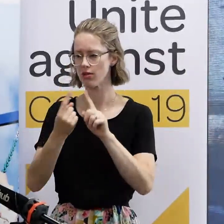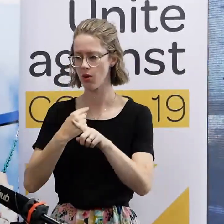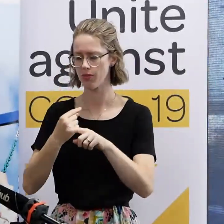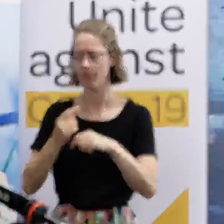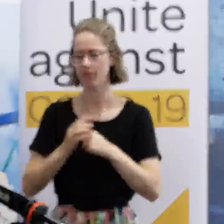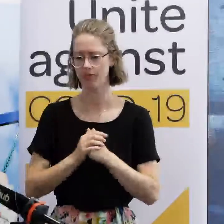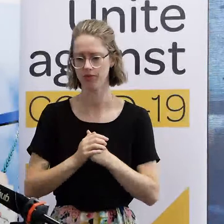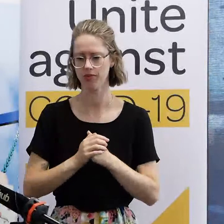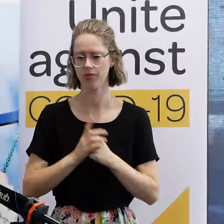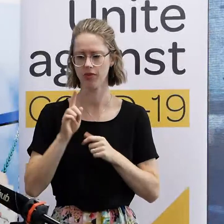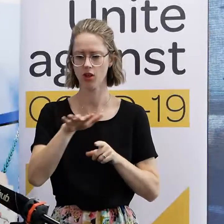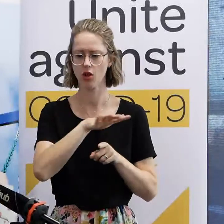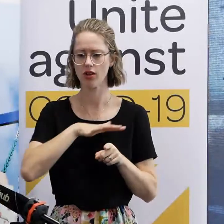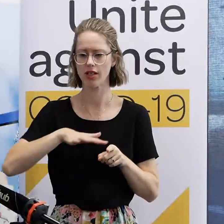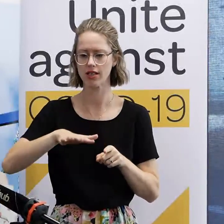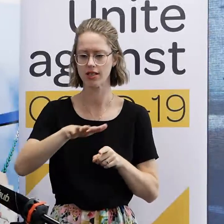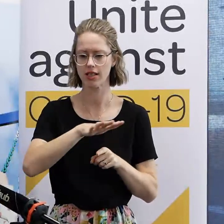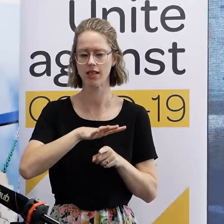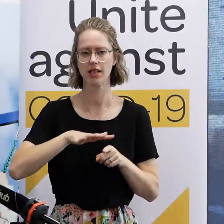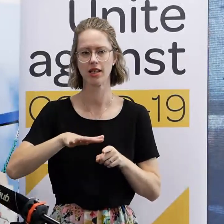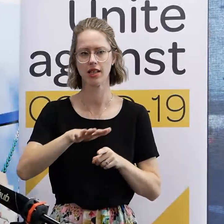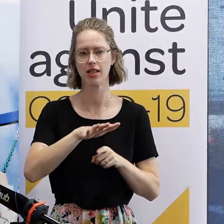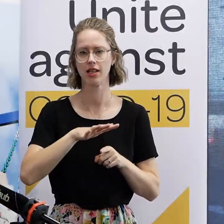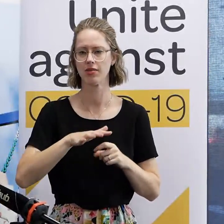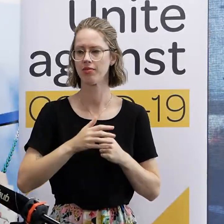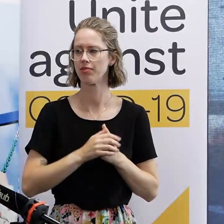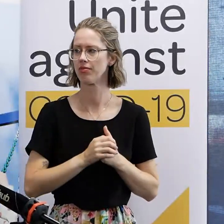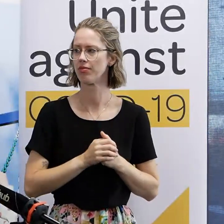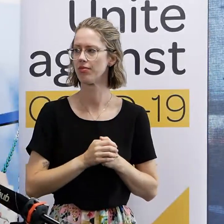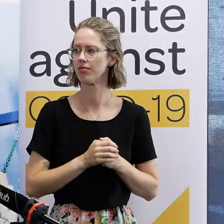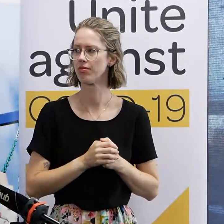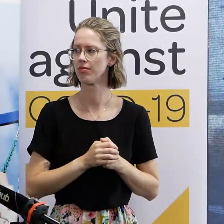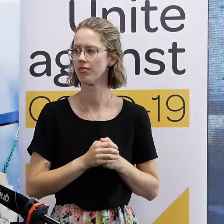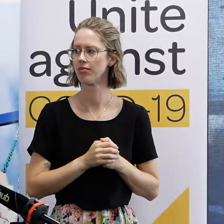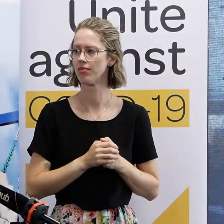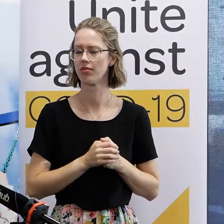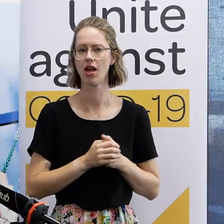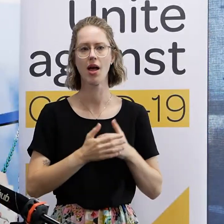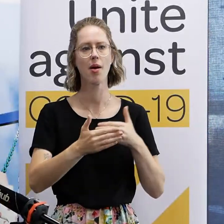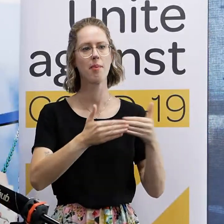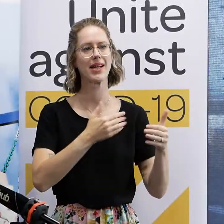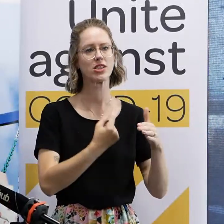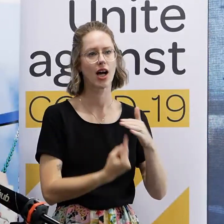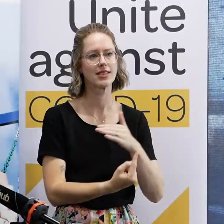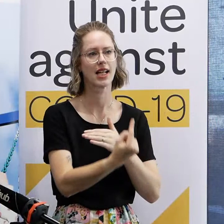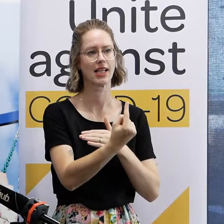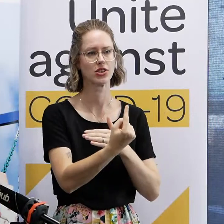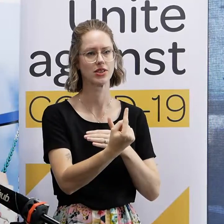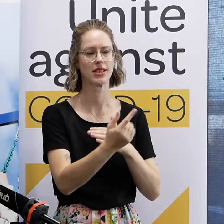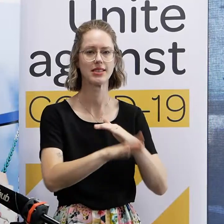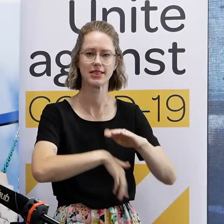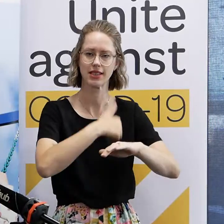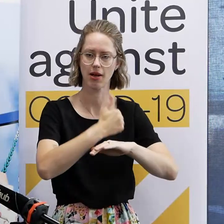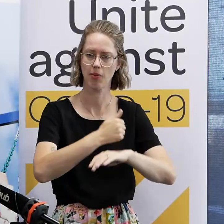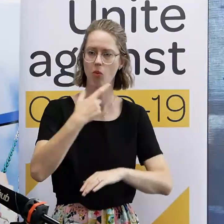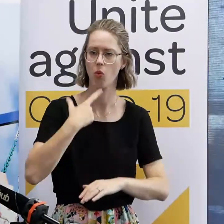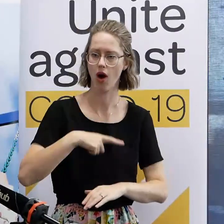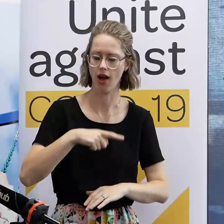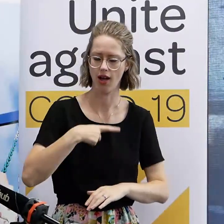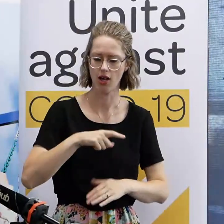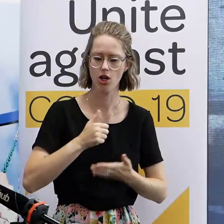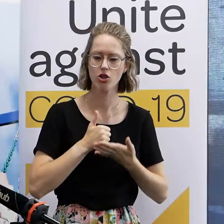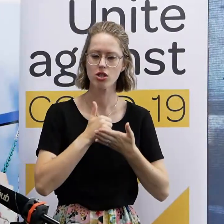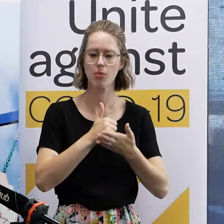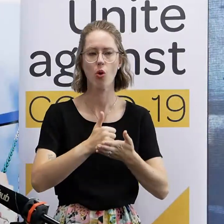Just the context is, and I think Brigadier Bliss has said this a number of times, our managed isolation is in place to support